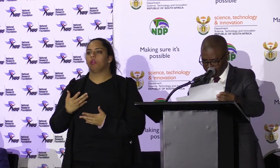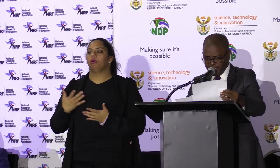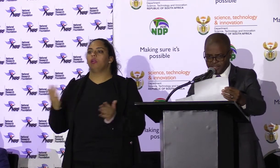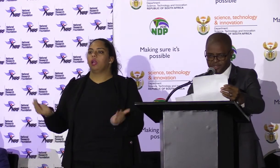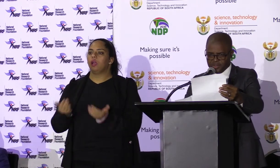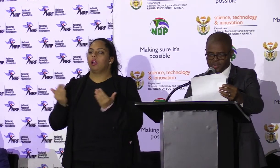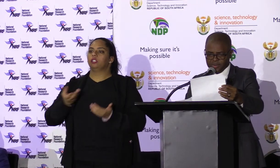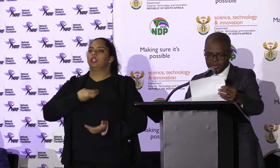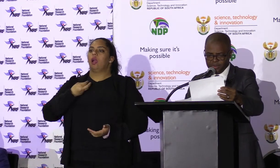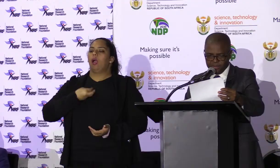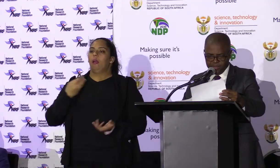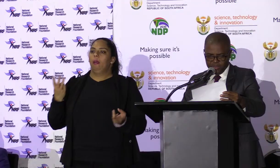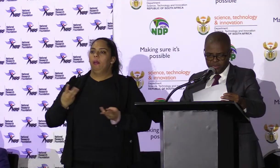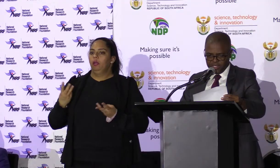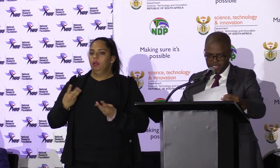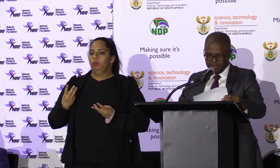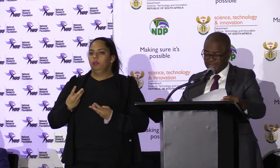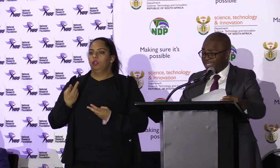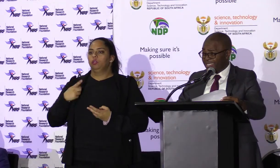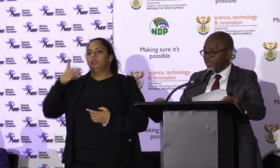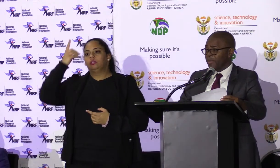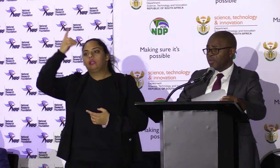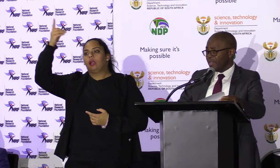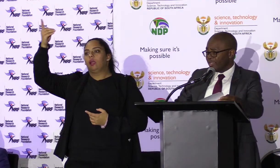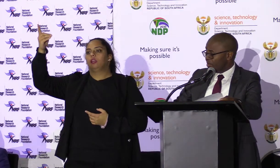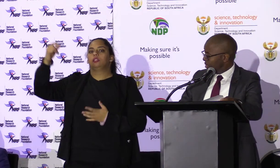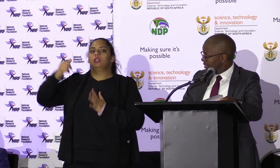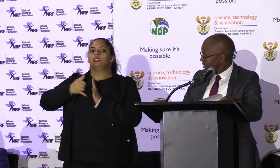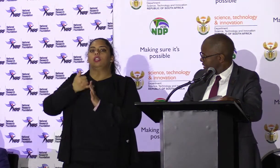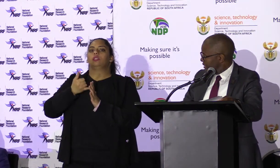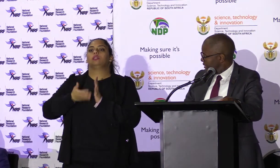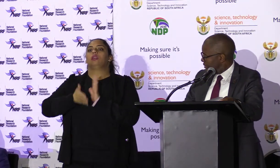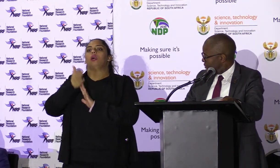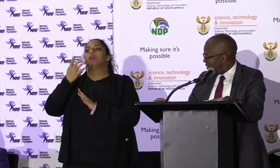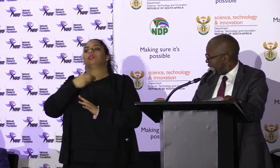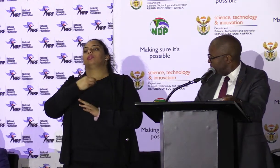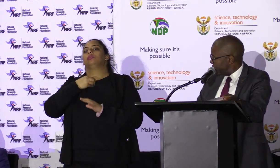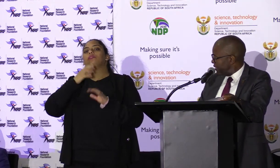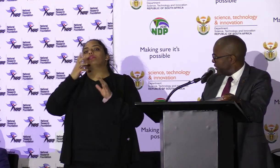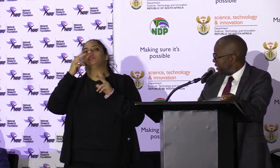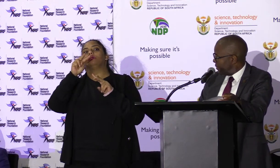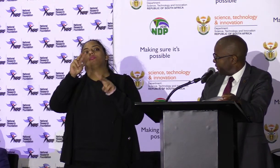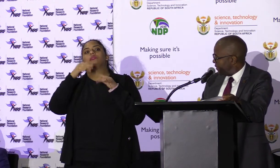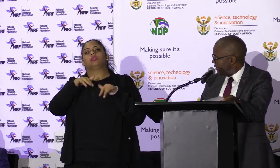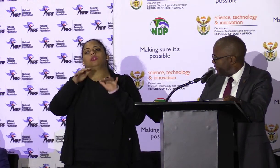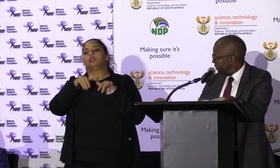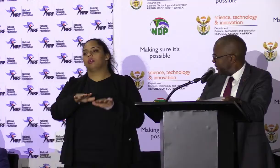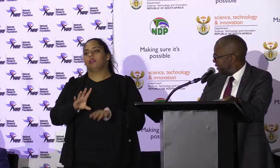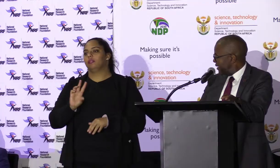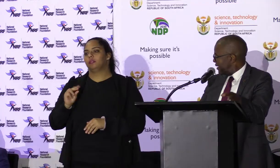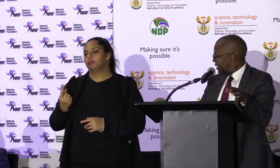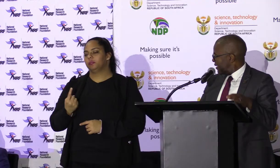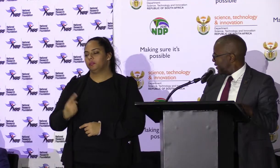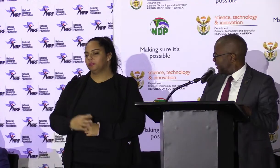encourage youngsters to dream, not just about going to the sea, to see the sea in Durban,